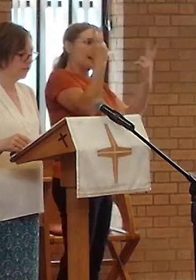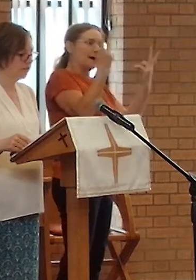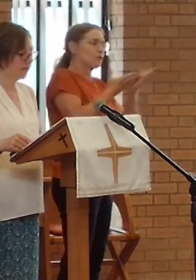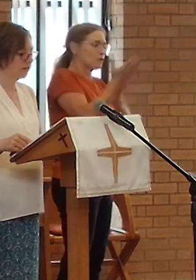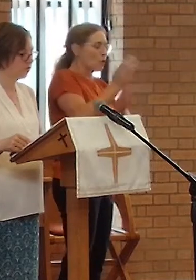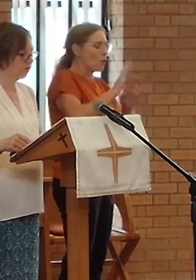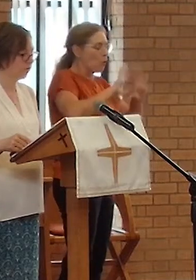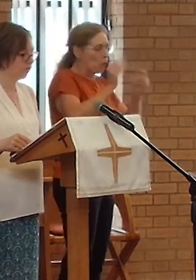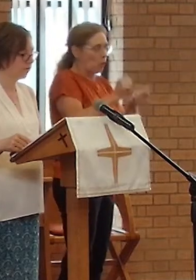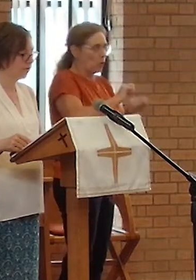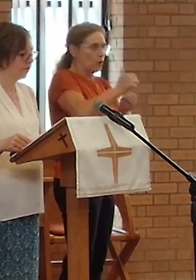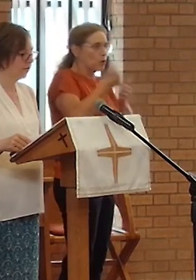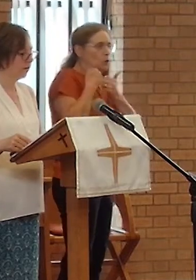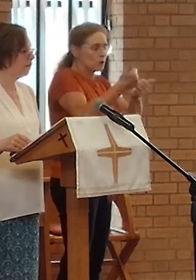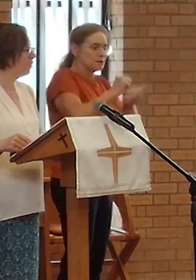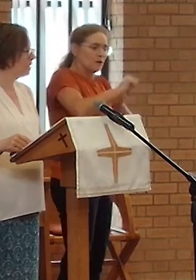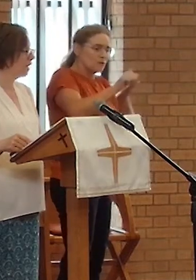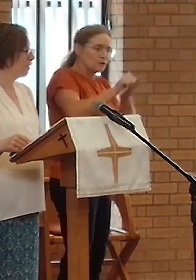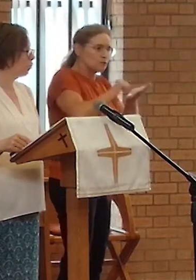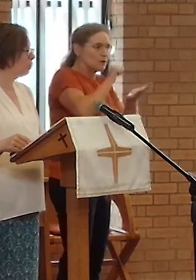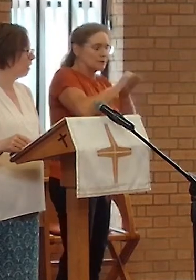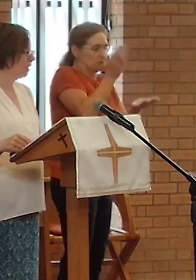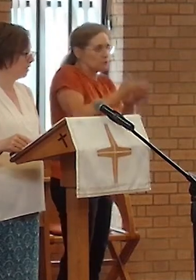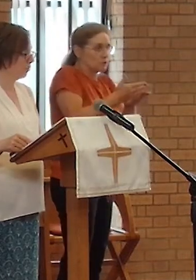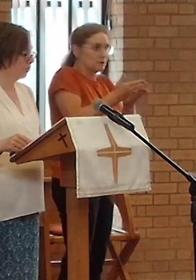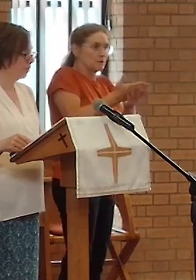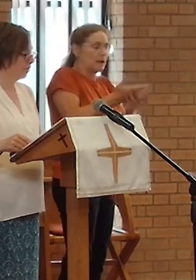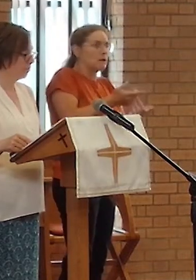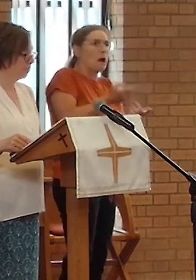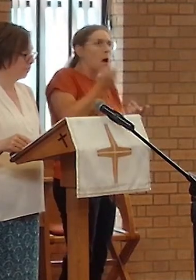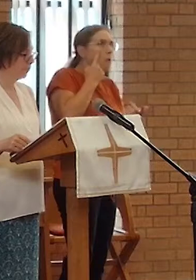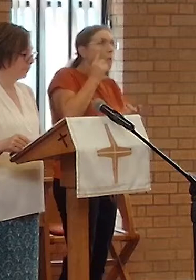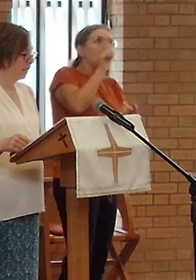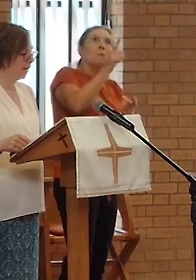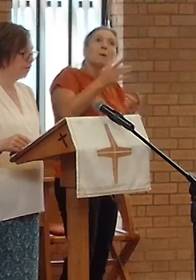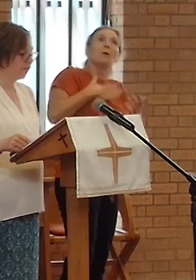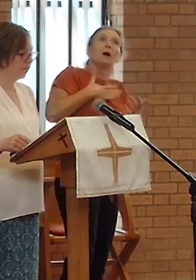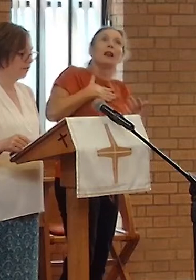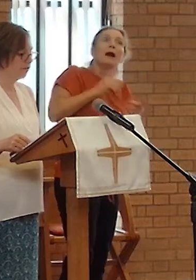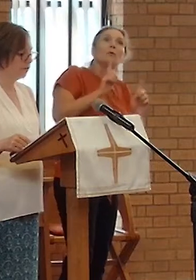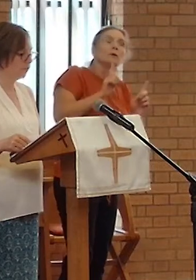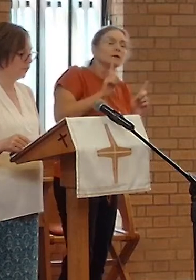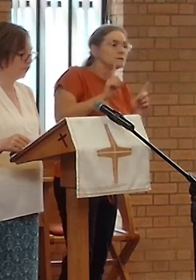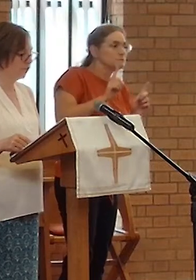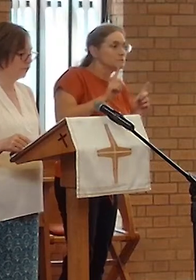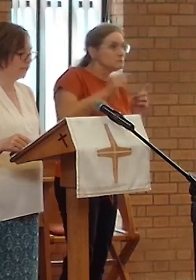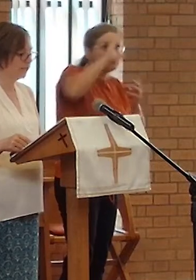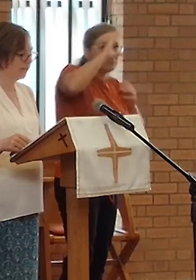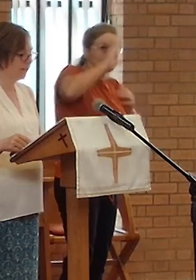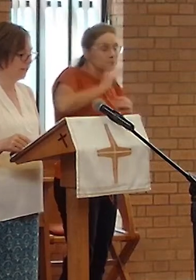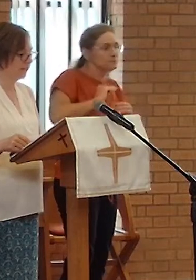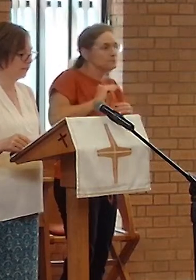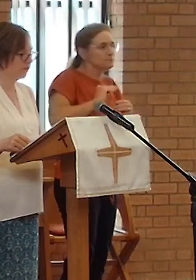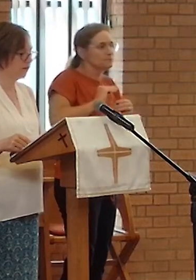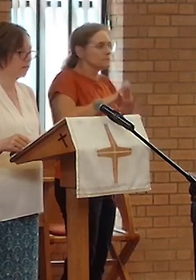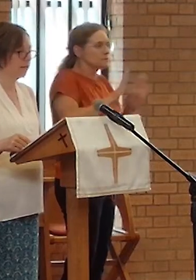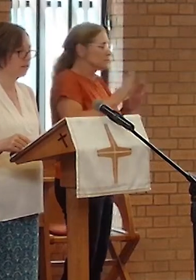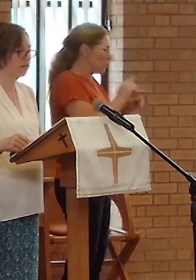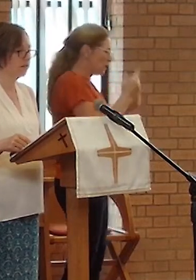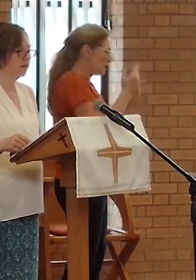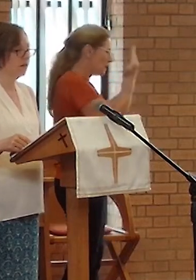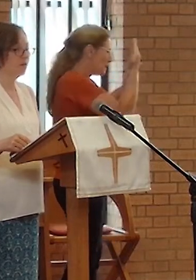righteousness, and truth. And find out what pleases the Lord. Have nothing to do with the fruitless deeds of